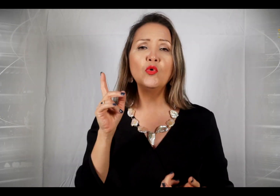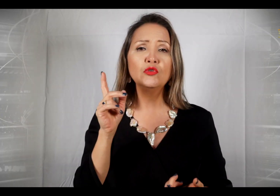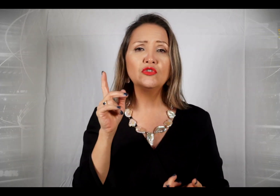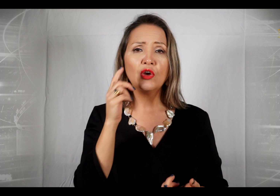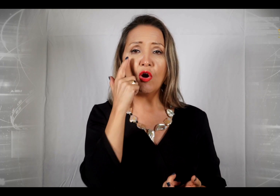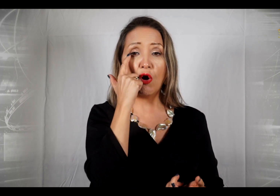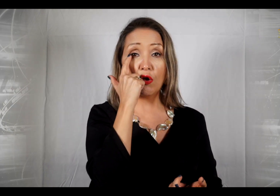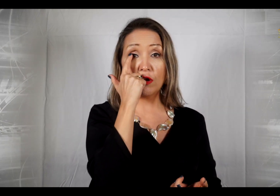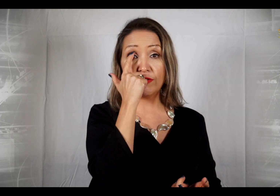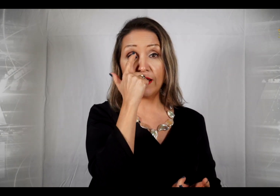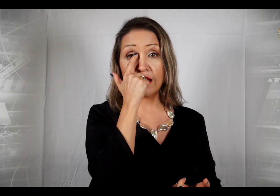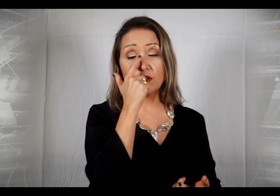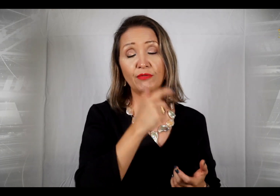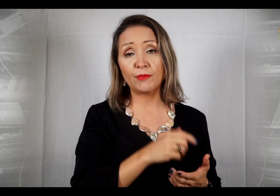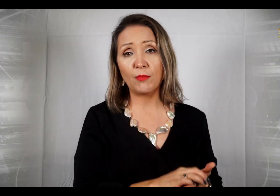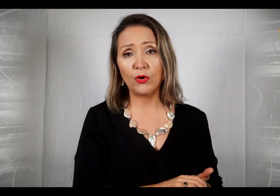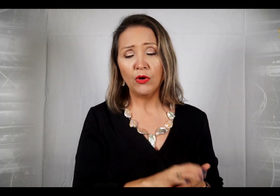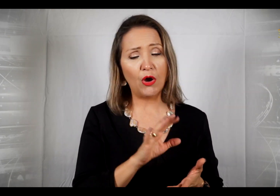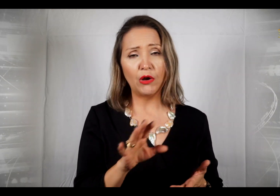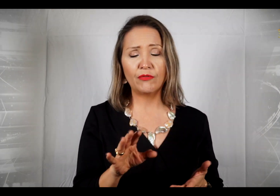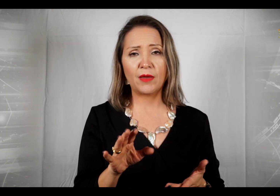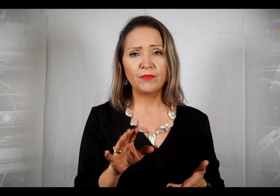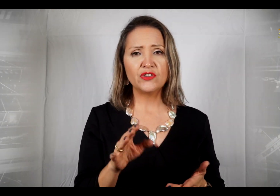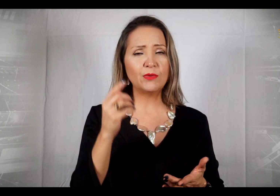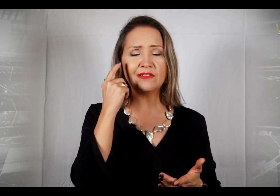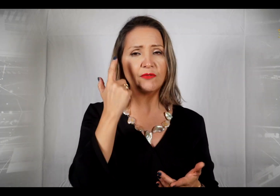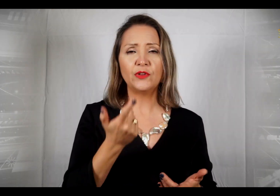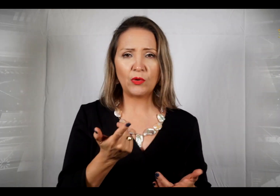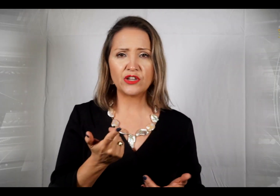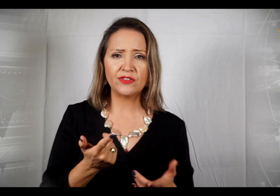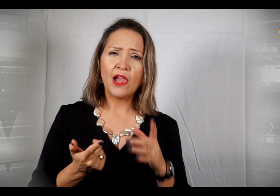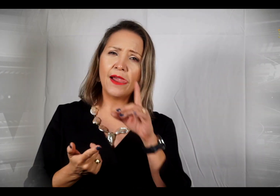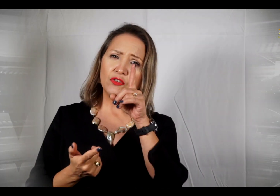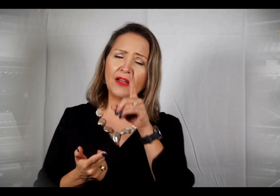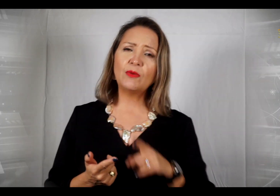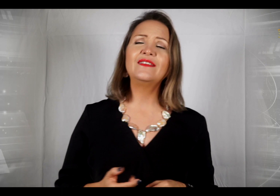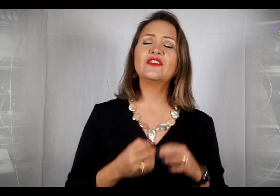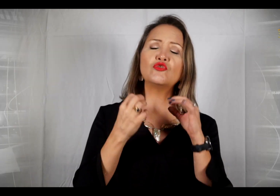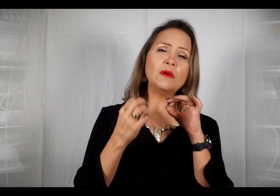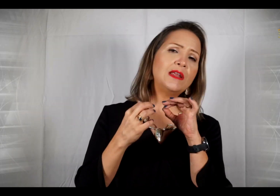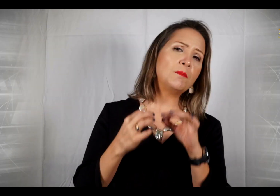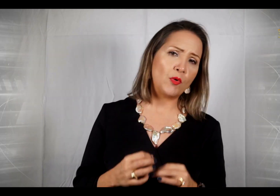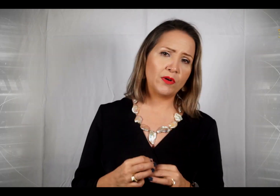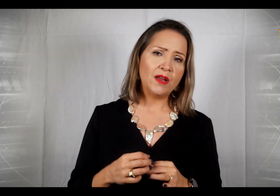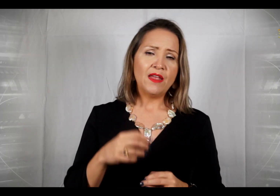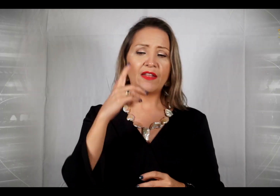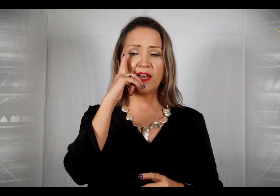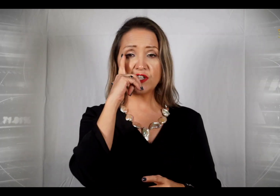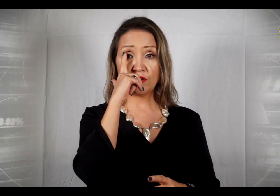pulled all of the lashes from the model, all of them. She was left with no lashes. So that's why it's extremely important that the lashes are